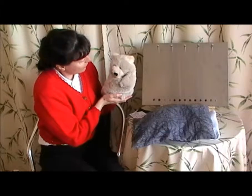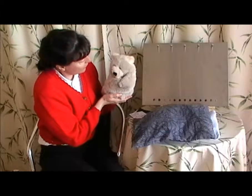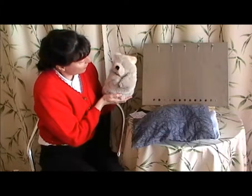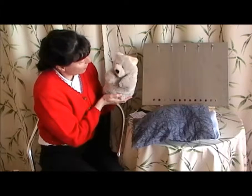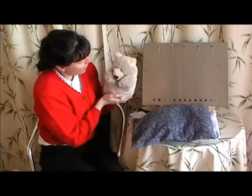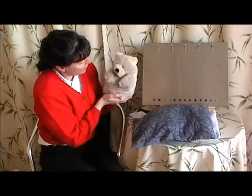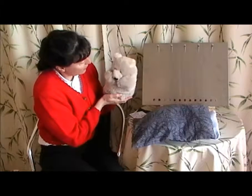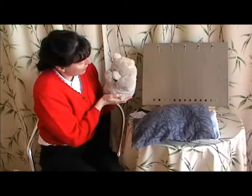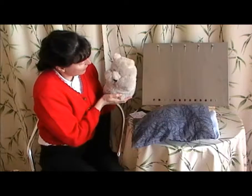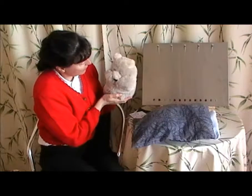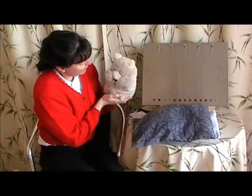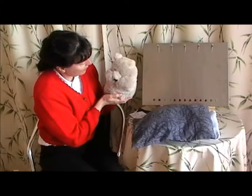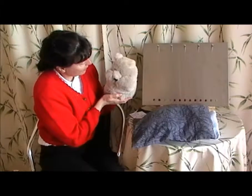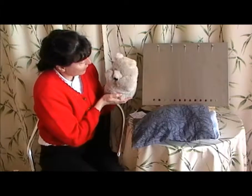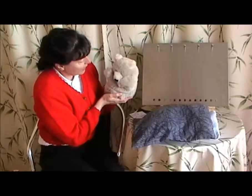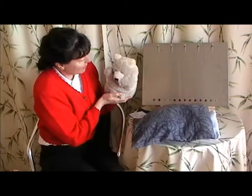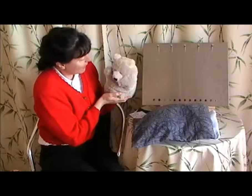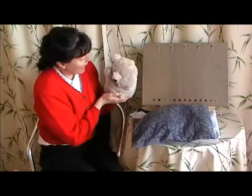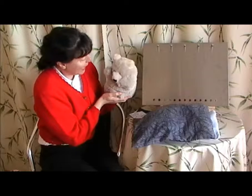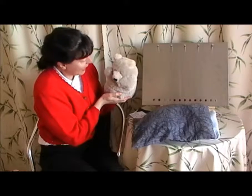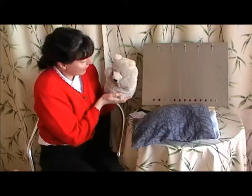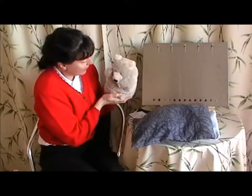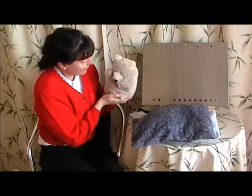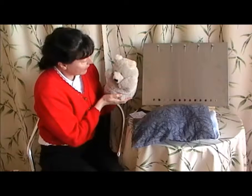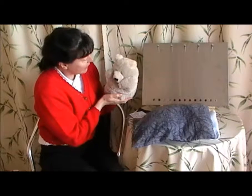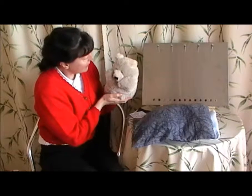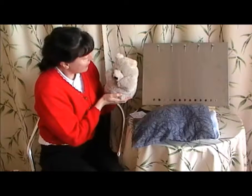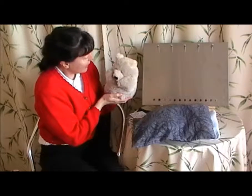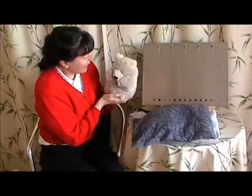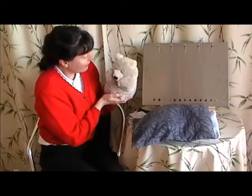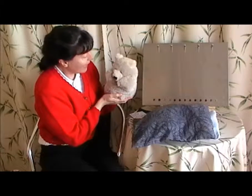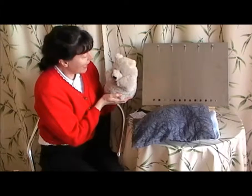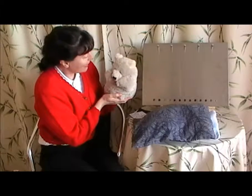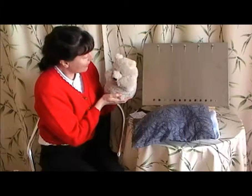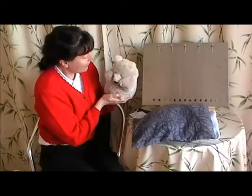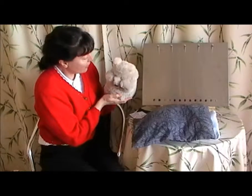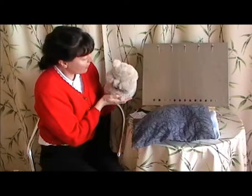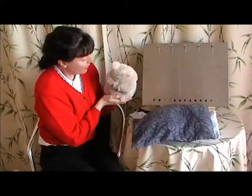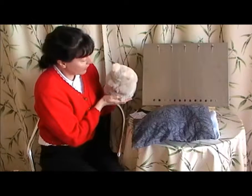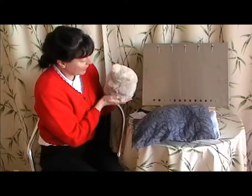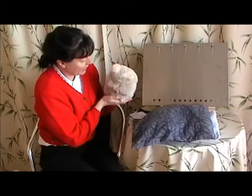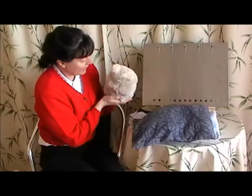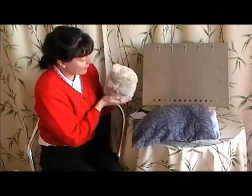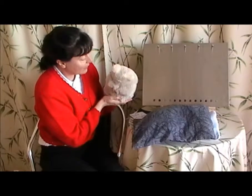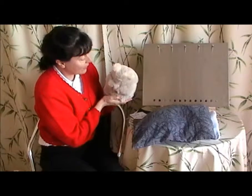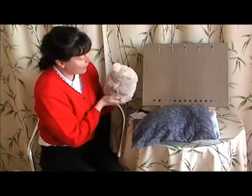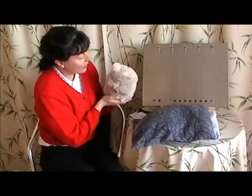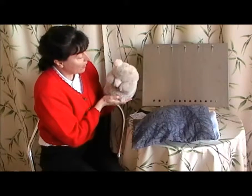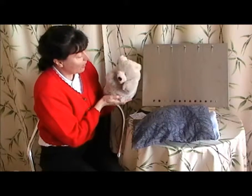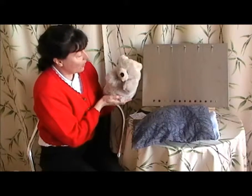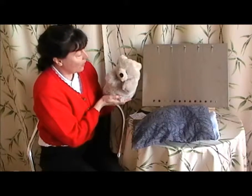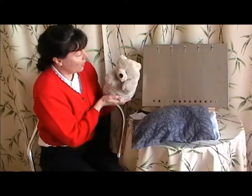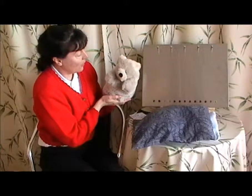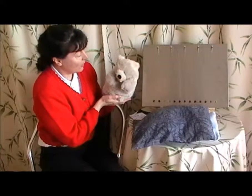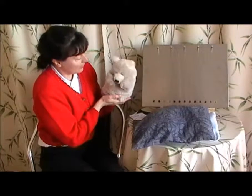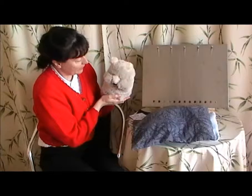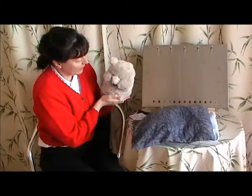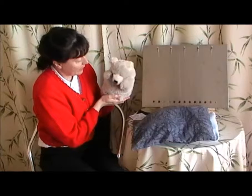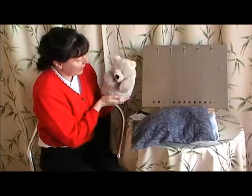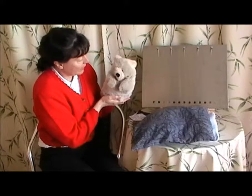few children, but Hannah didn't have any children. Oh, and